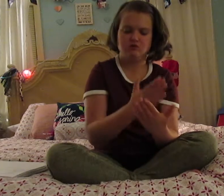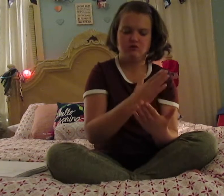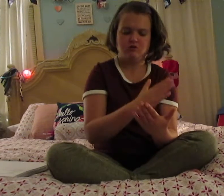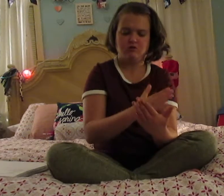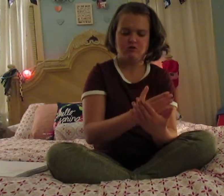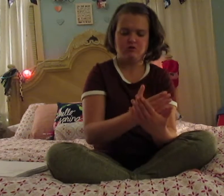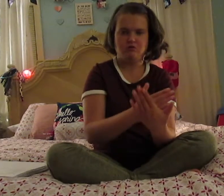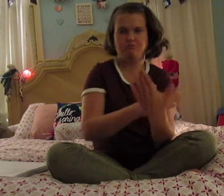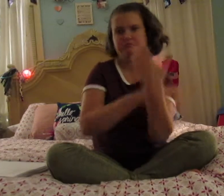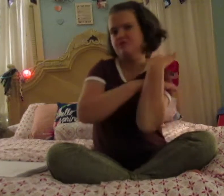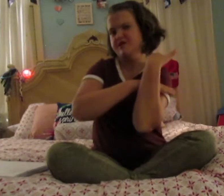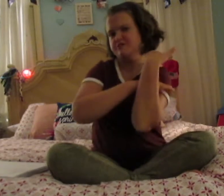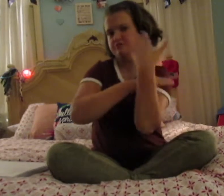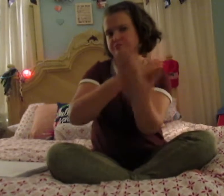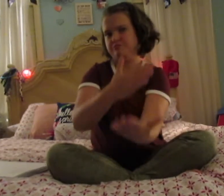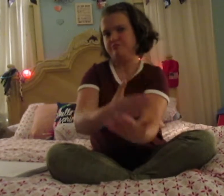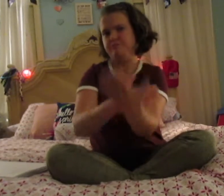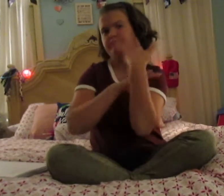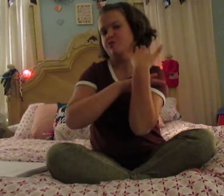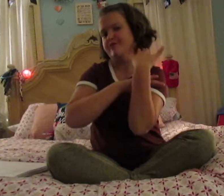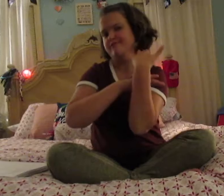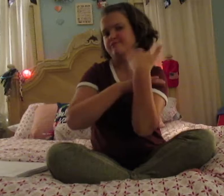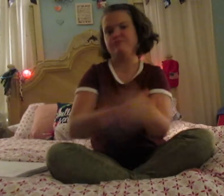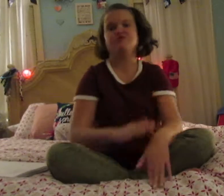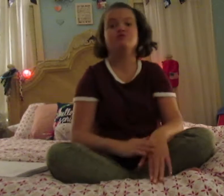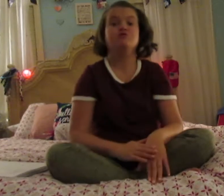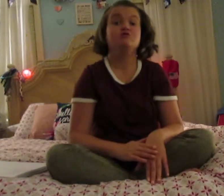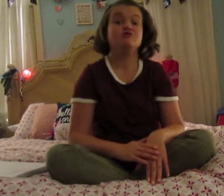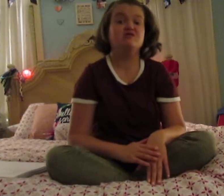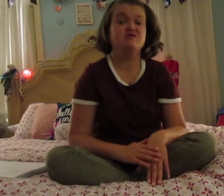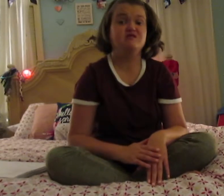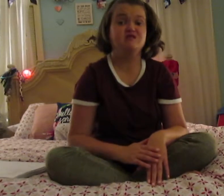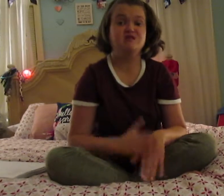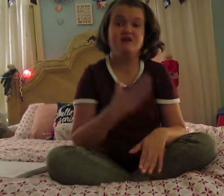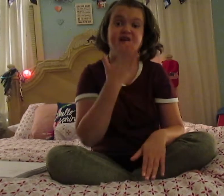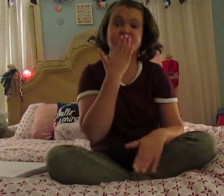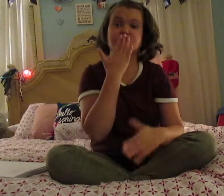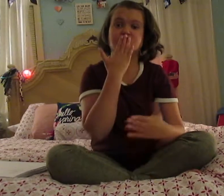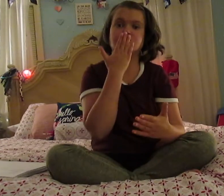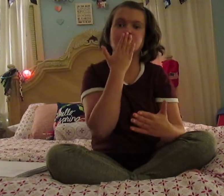Good. Morning. Morning. Good. Night. Good.